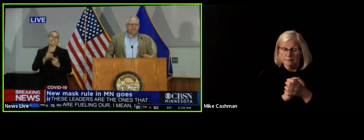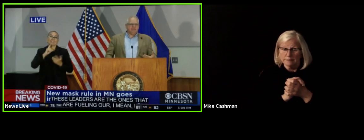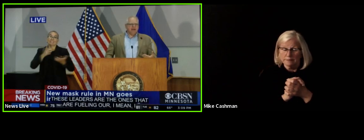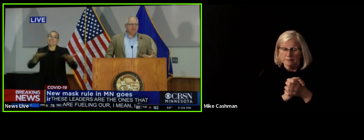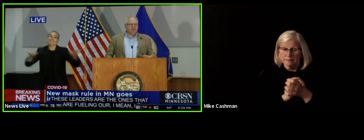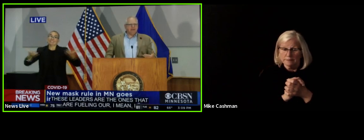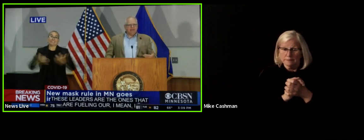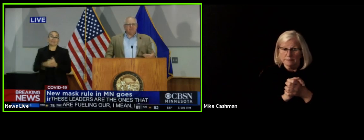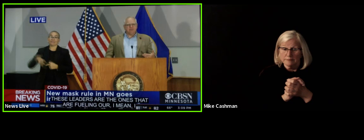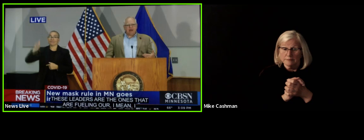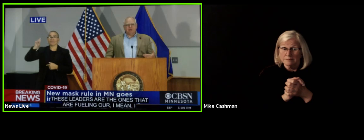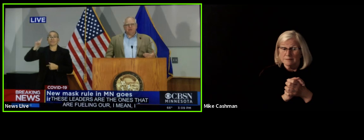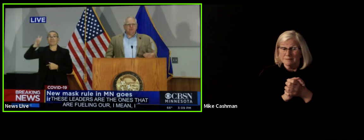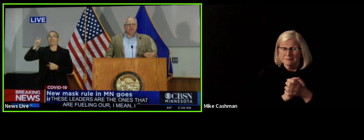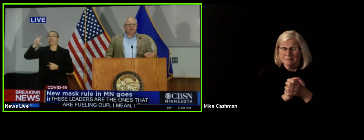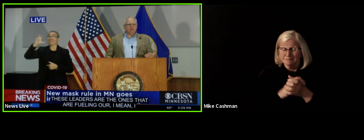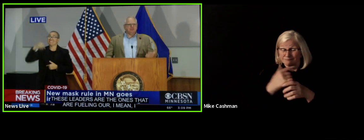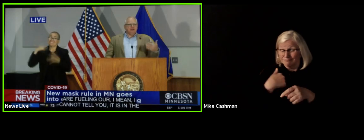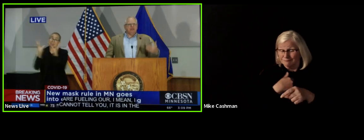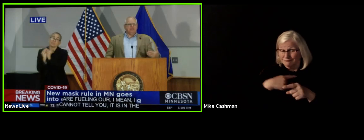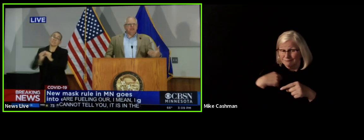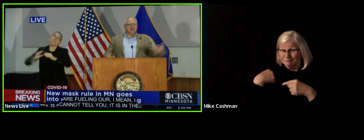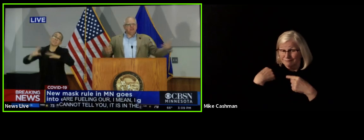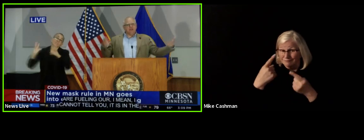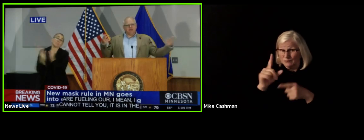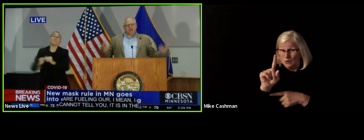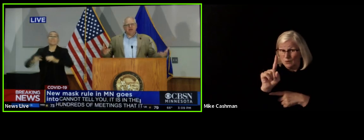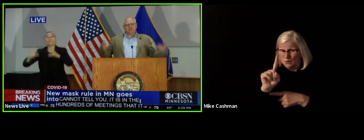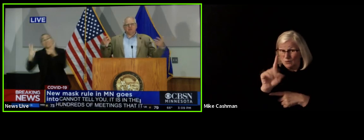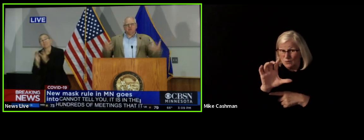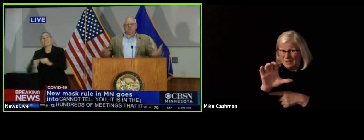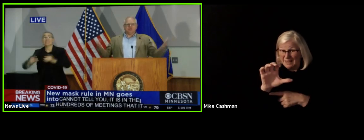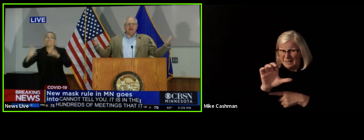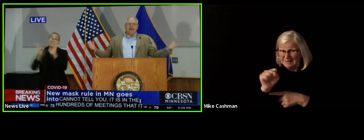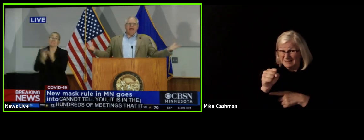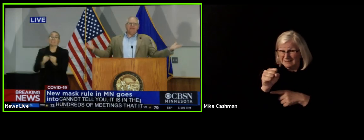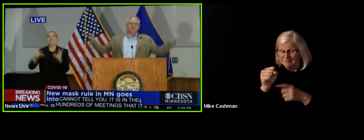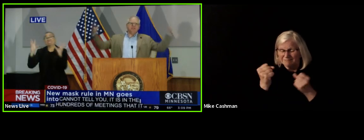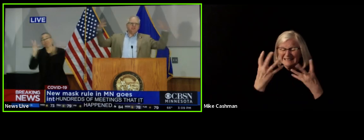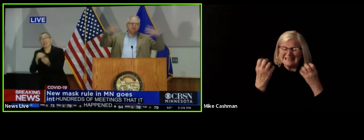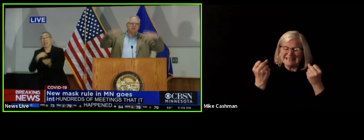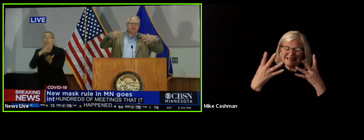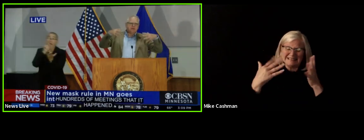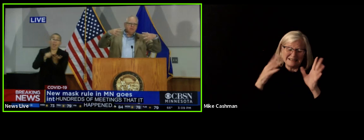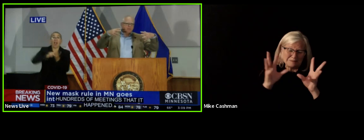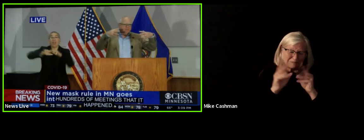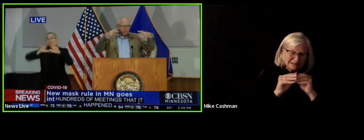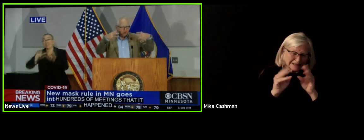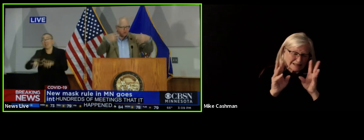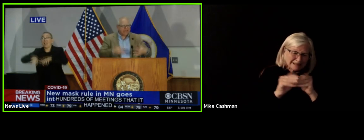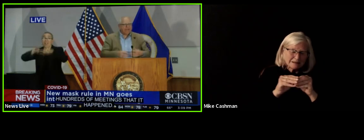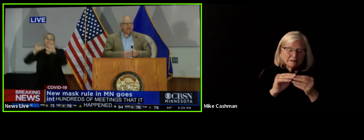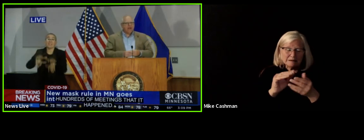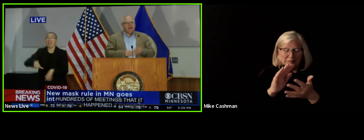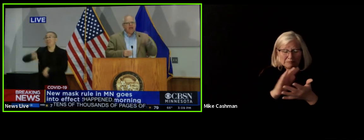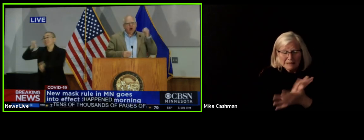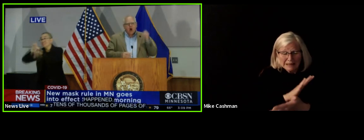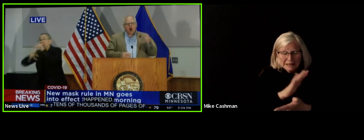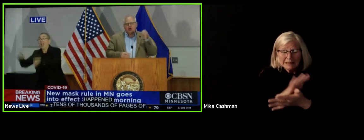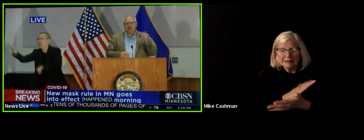meetings that had happened, tens of thousands of pages of documentation and science and research, and these districts flowing in,